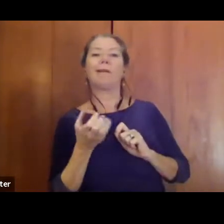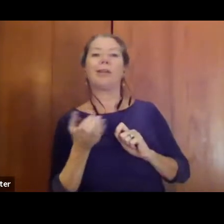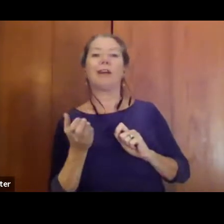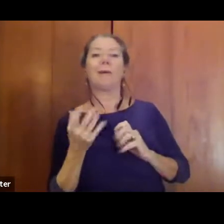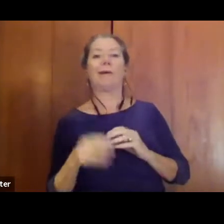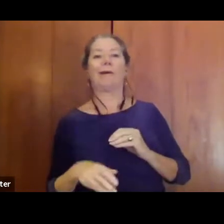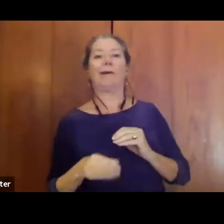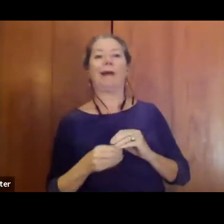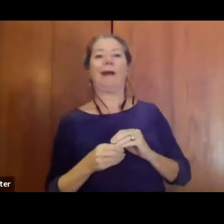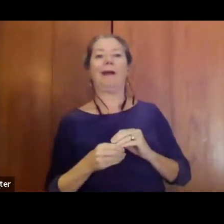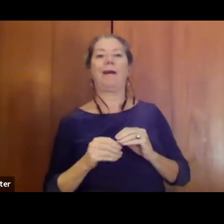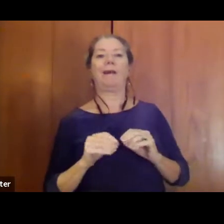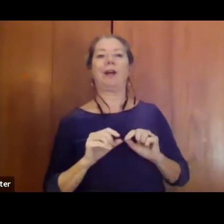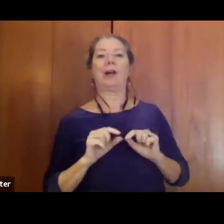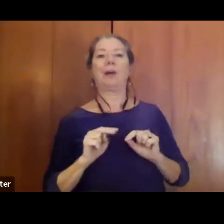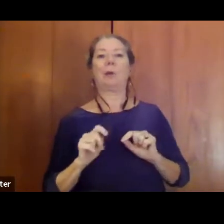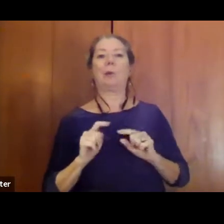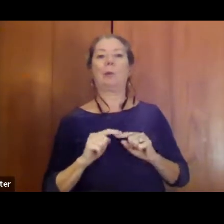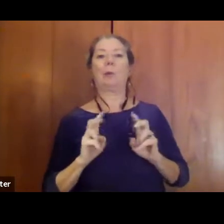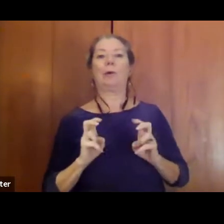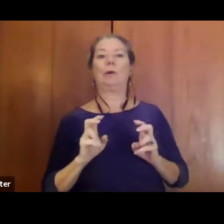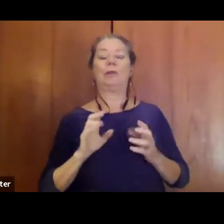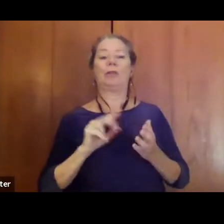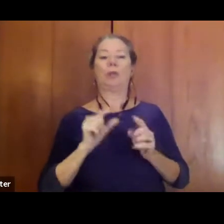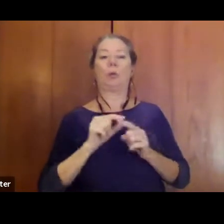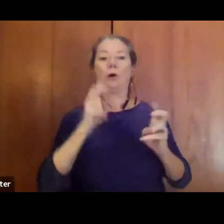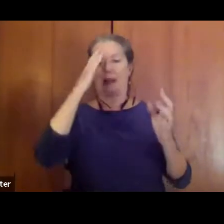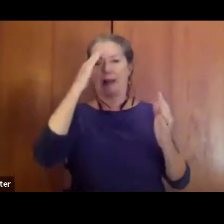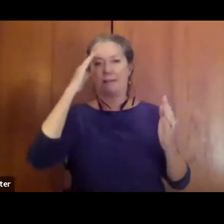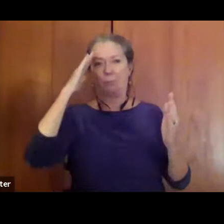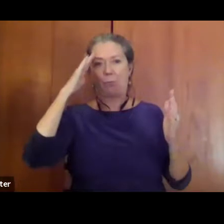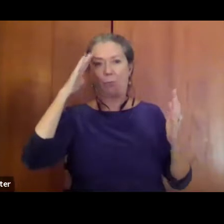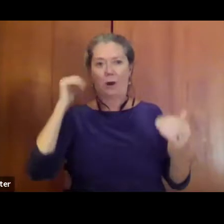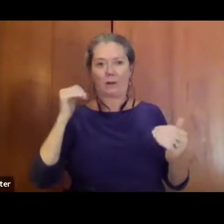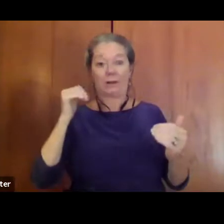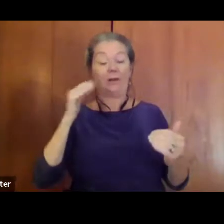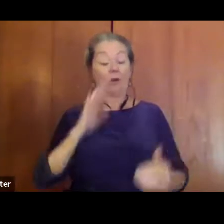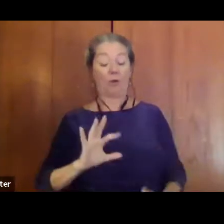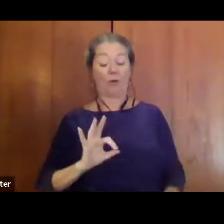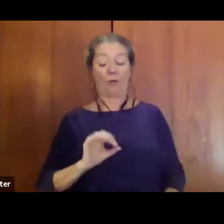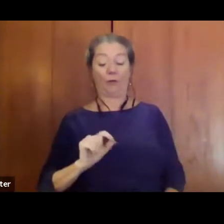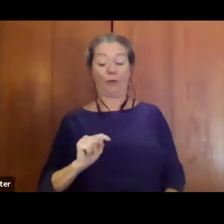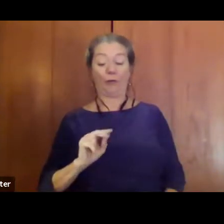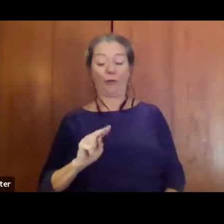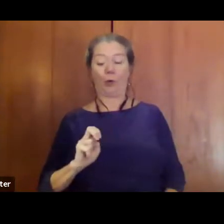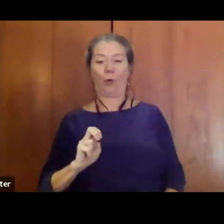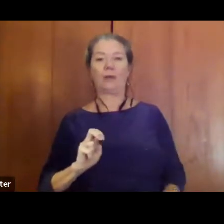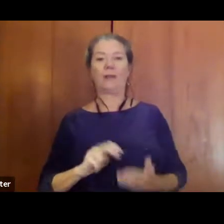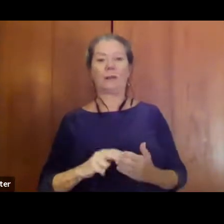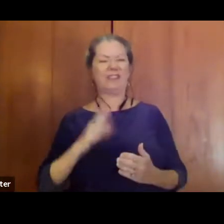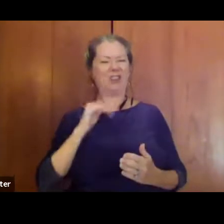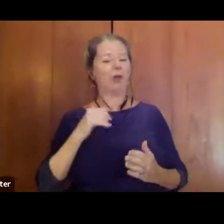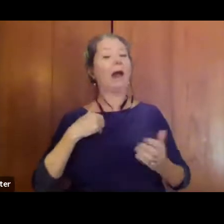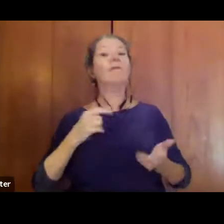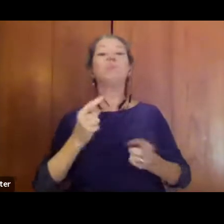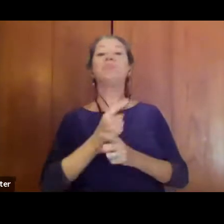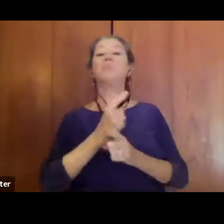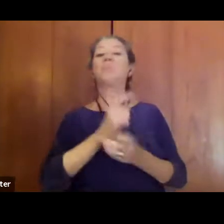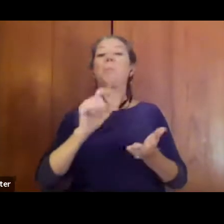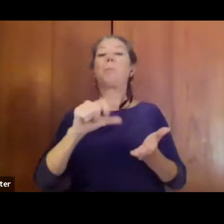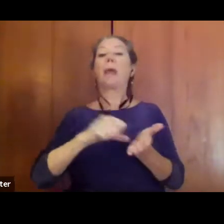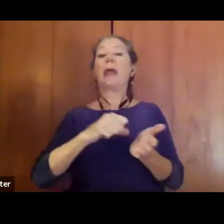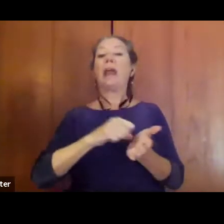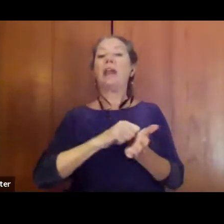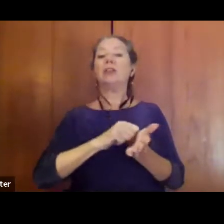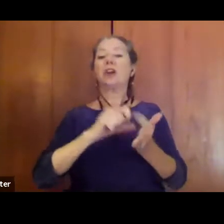to Esperanza. As you know, a footnote is an ancillary piece of information printed at the bottom of the page, which helps expand on the